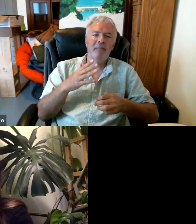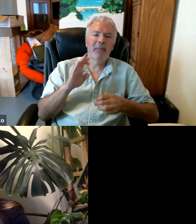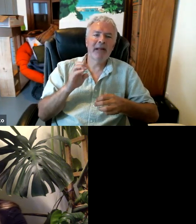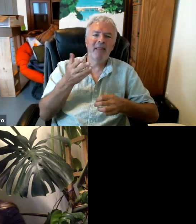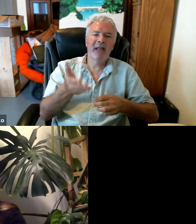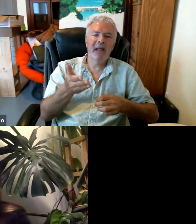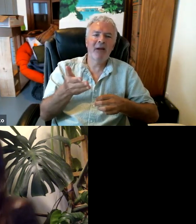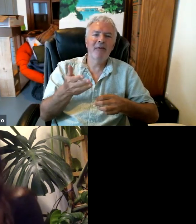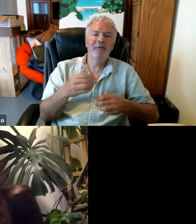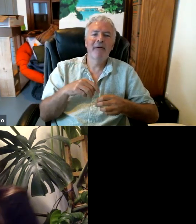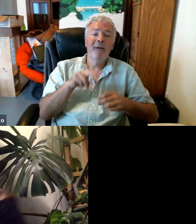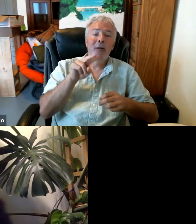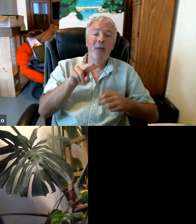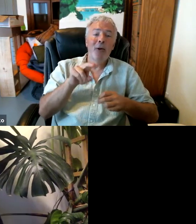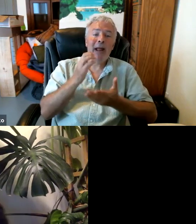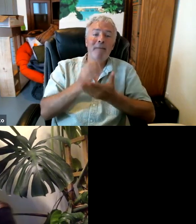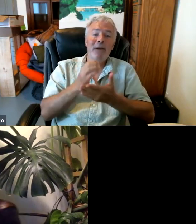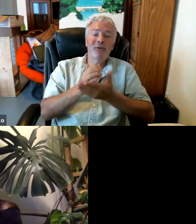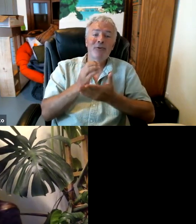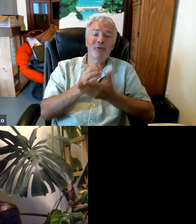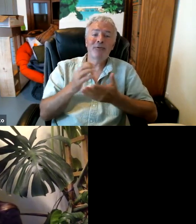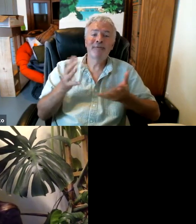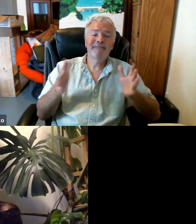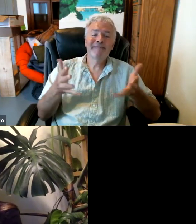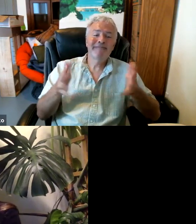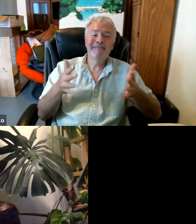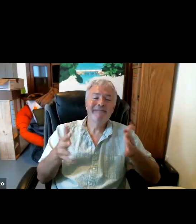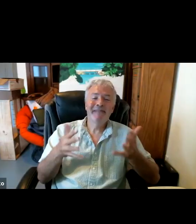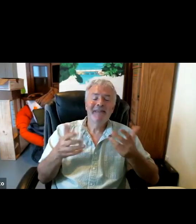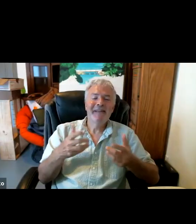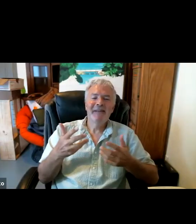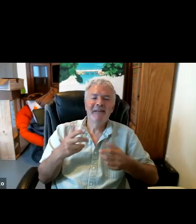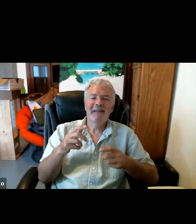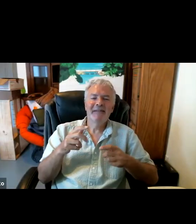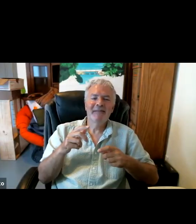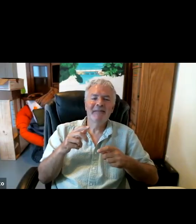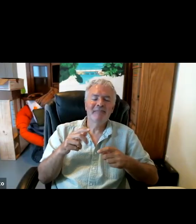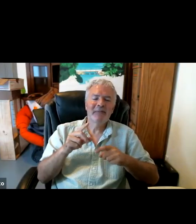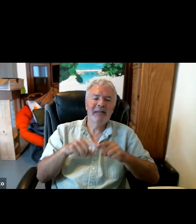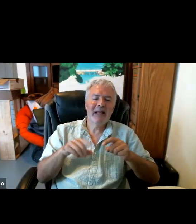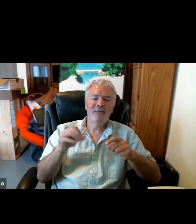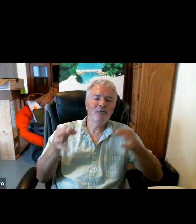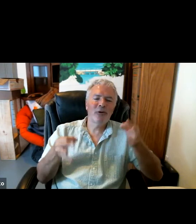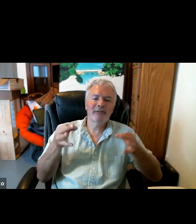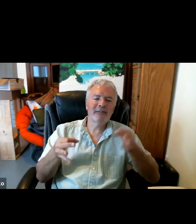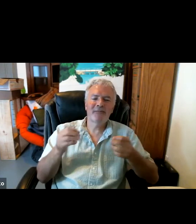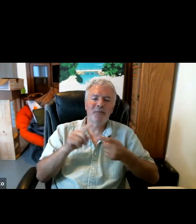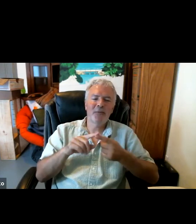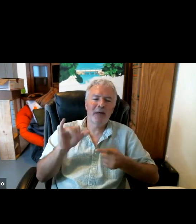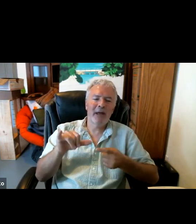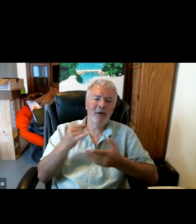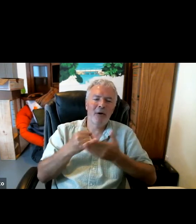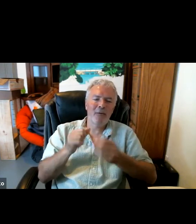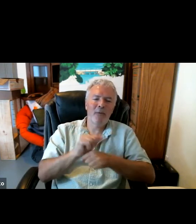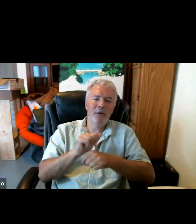couldn't really describe the feeling that came from being able to see that mural in person. So pictures seemingly don't quite do